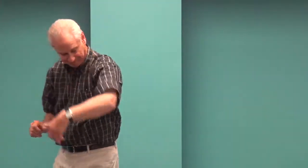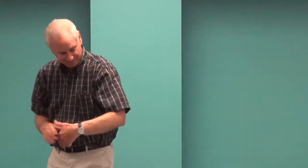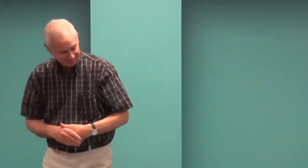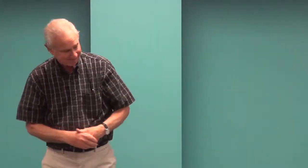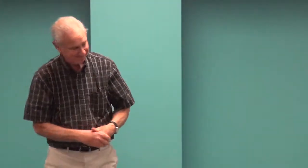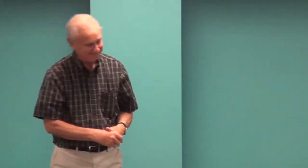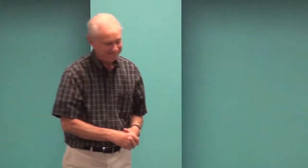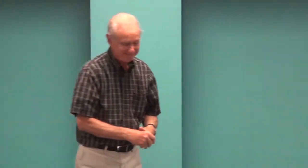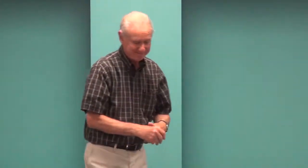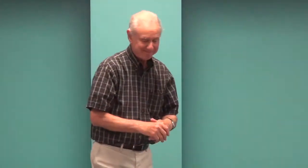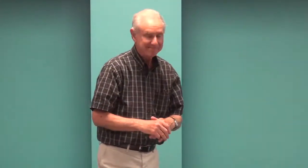Tyler!